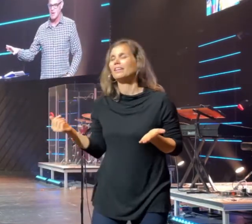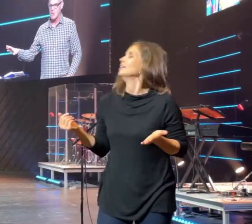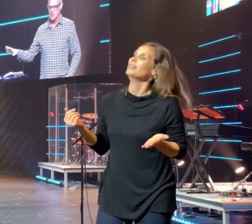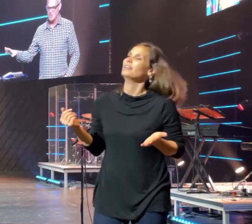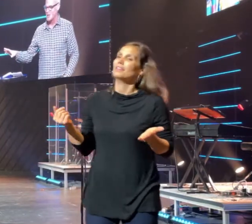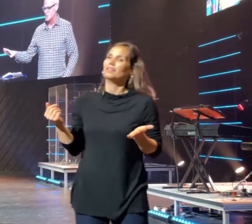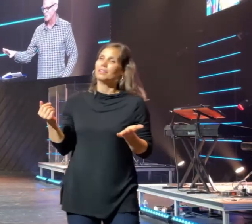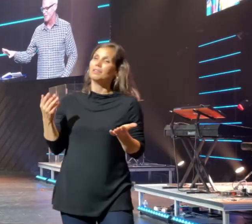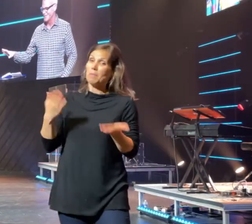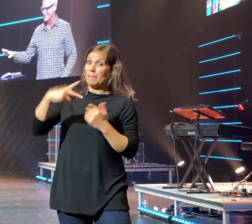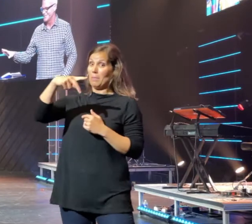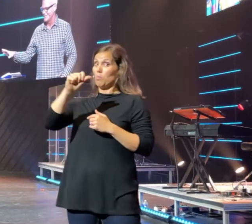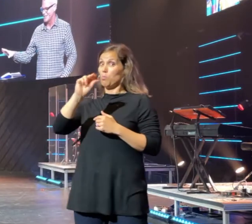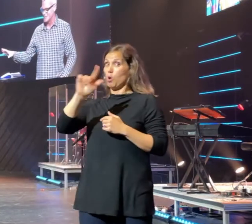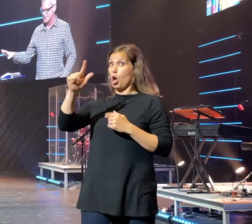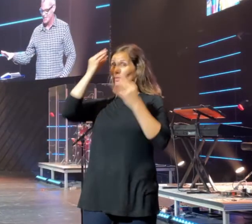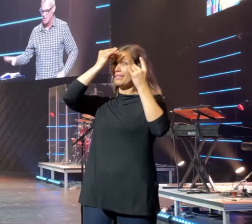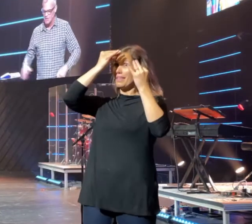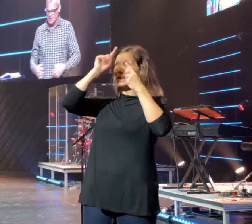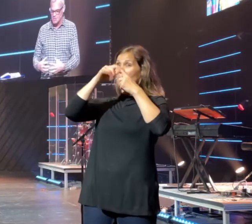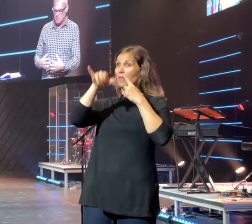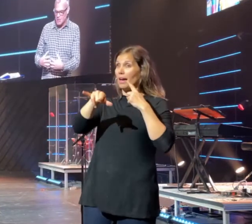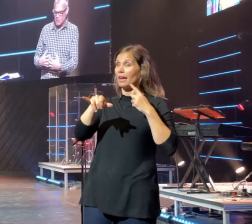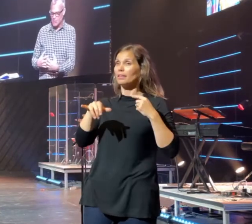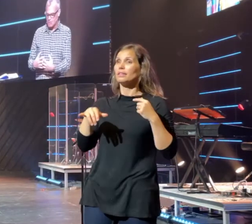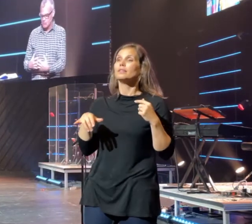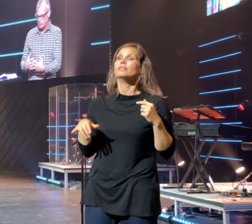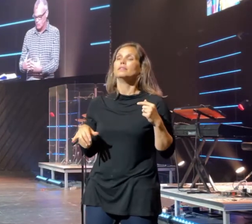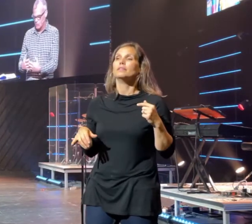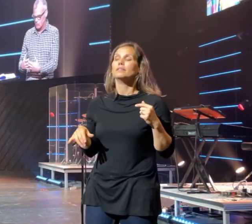dark hours in the manner of speaking in Acts 10. Peter,